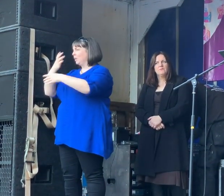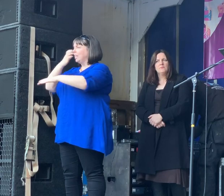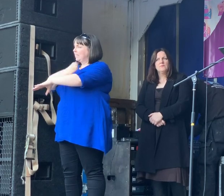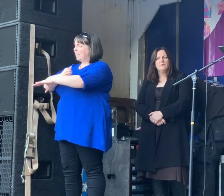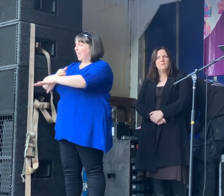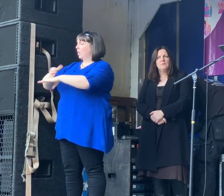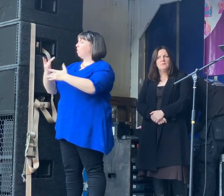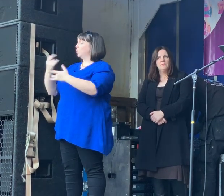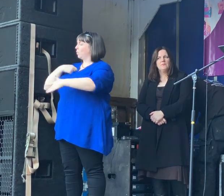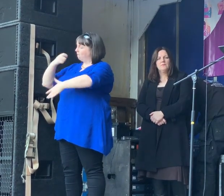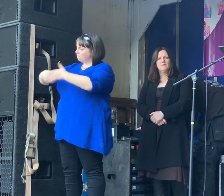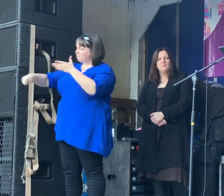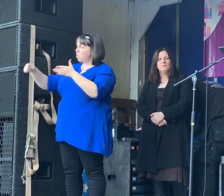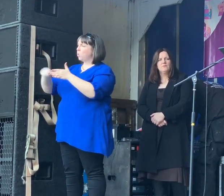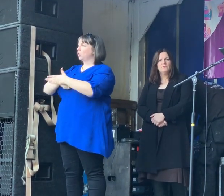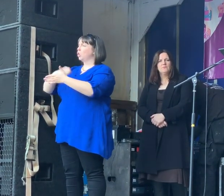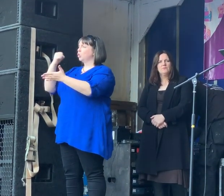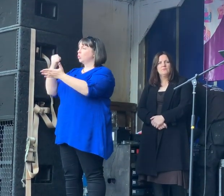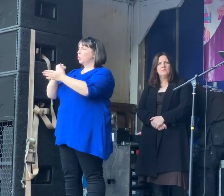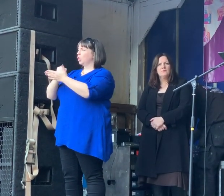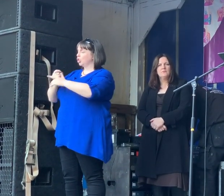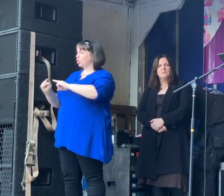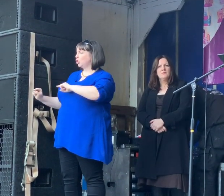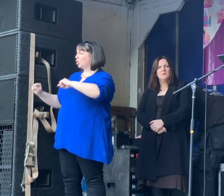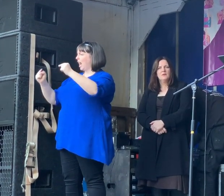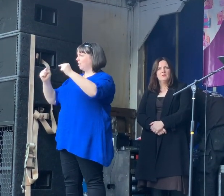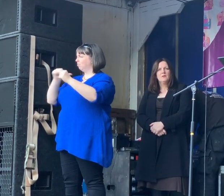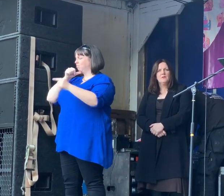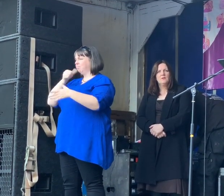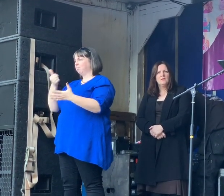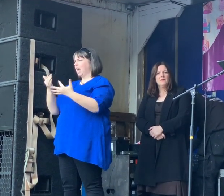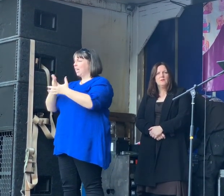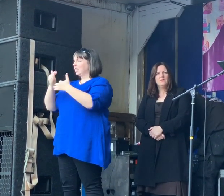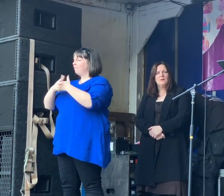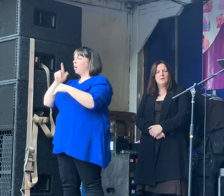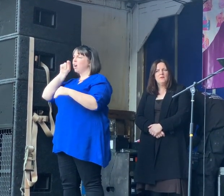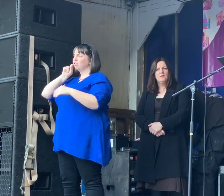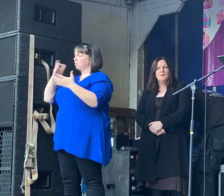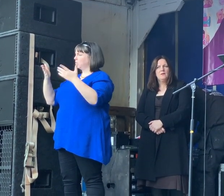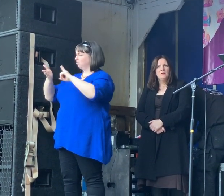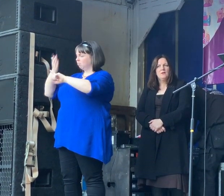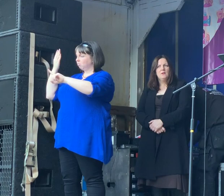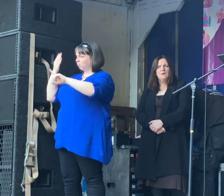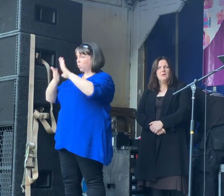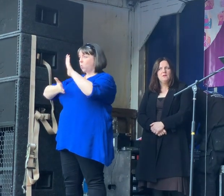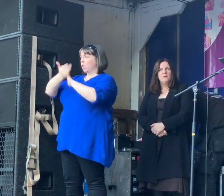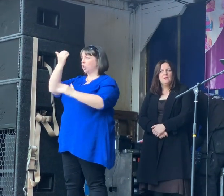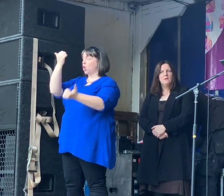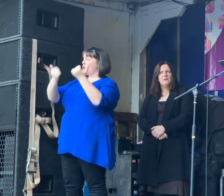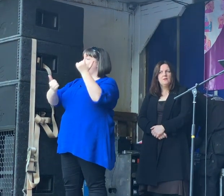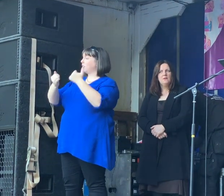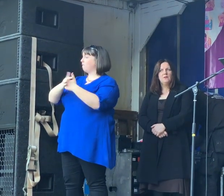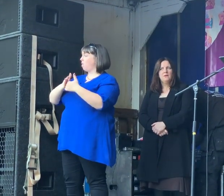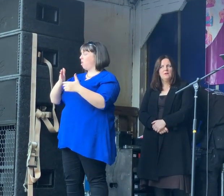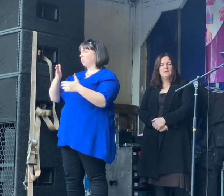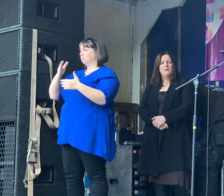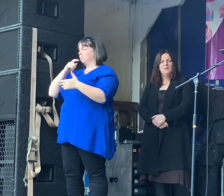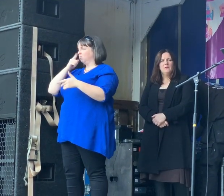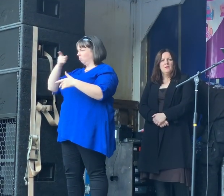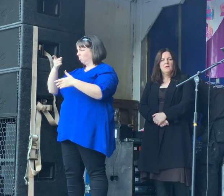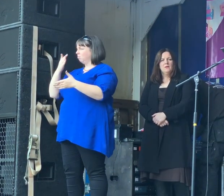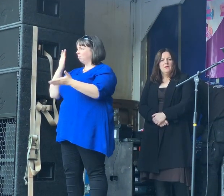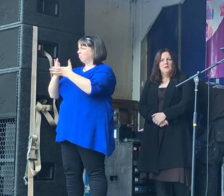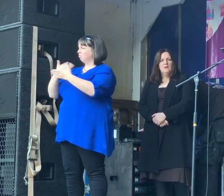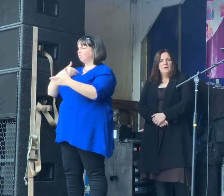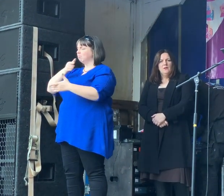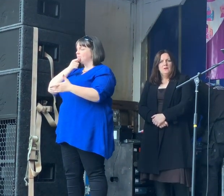to vote. Students challenged the lack of access to contraception. We went to the court for calling out censorship. We